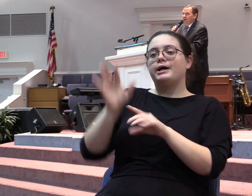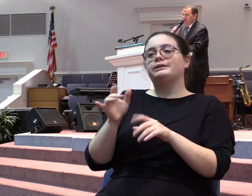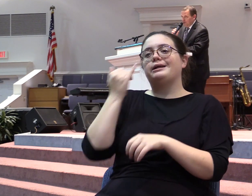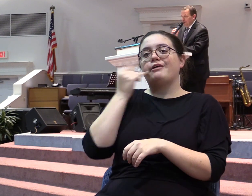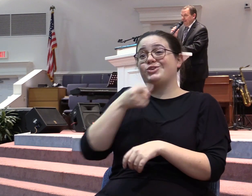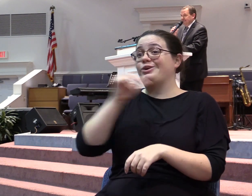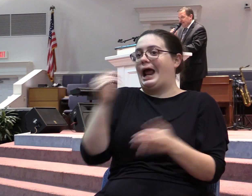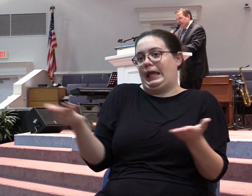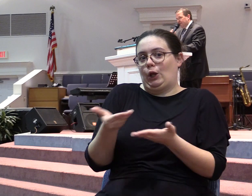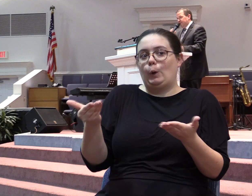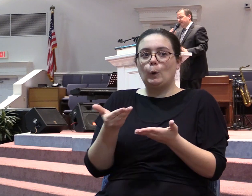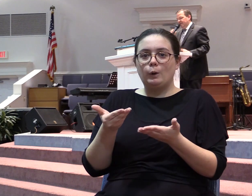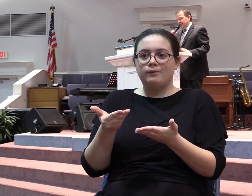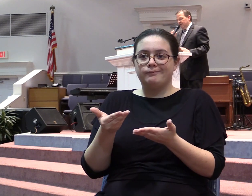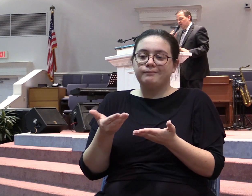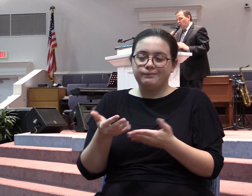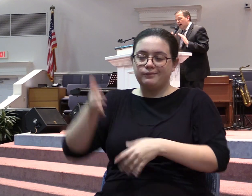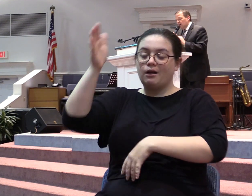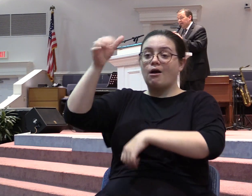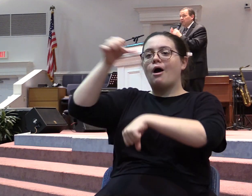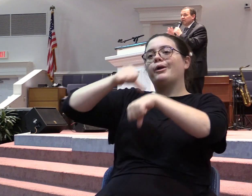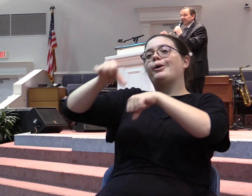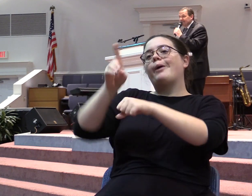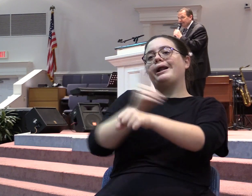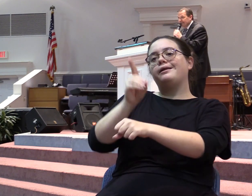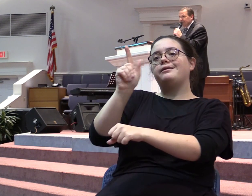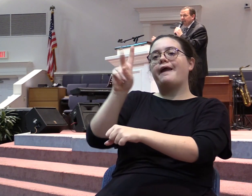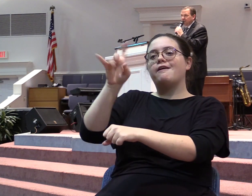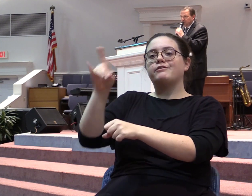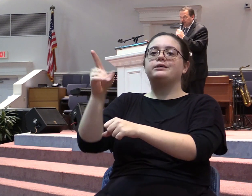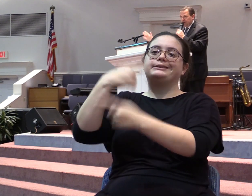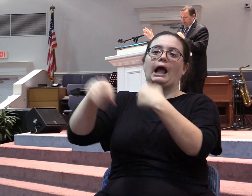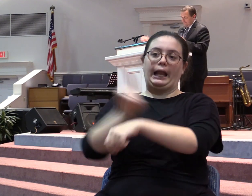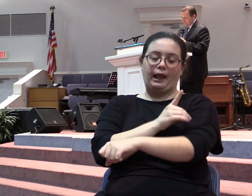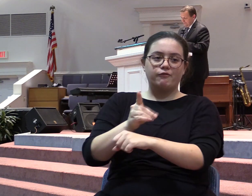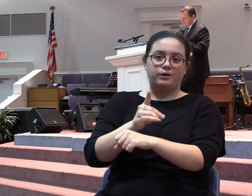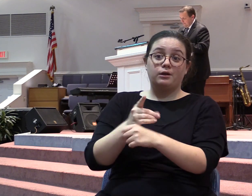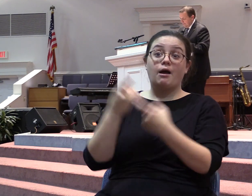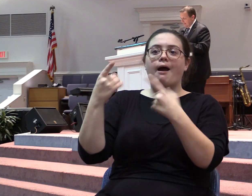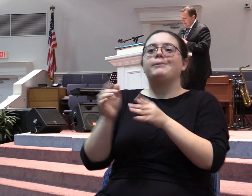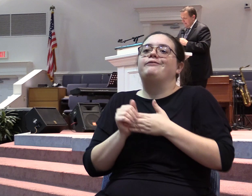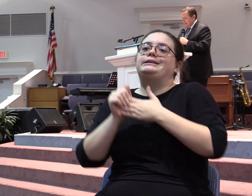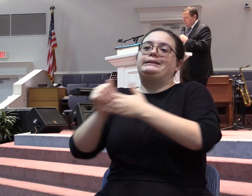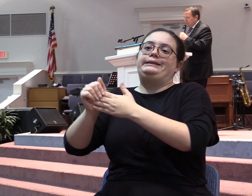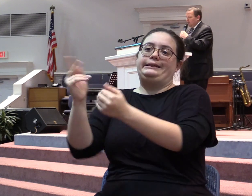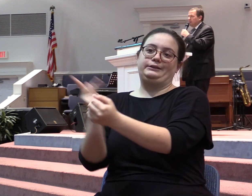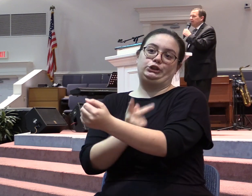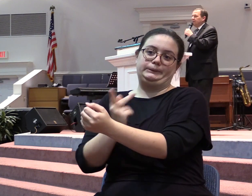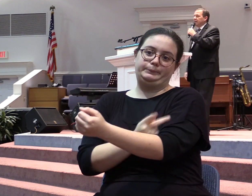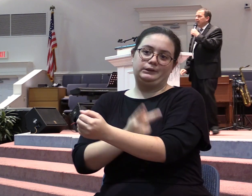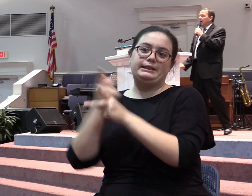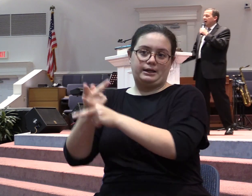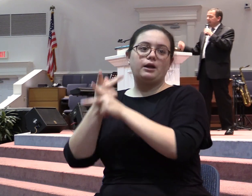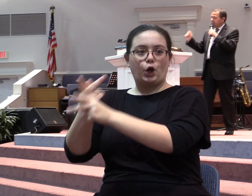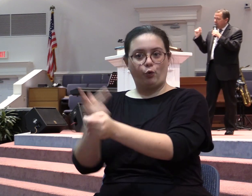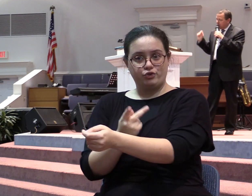God anointed David while he was leading sheep. I still believe